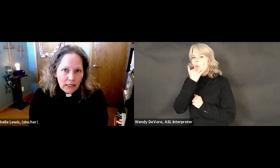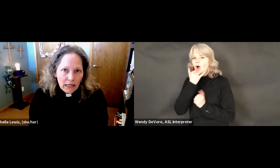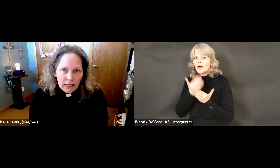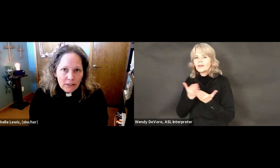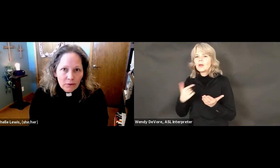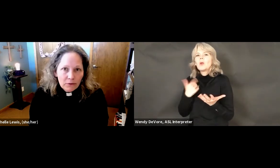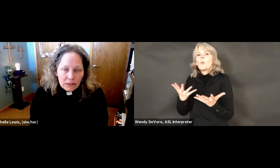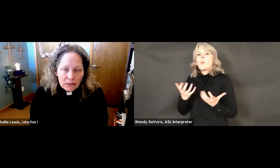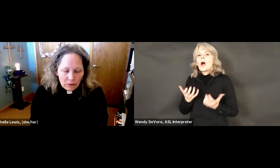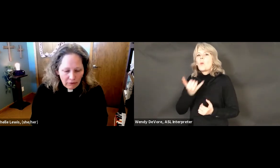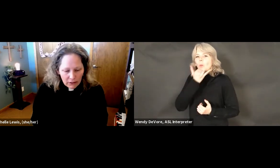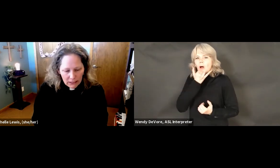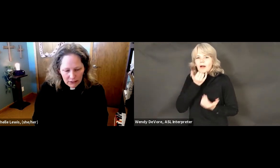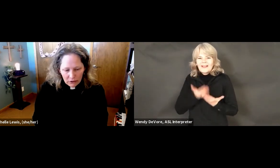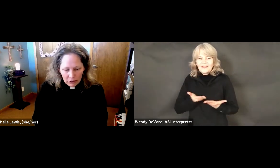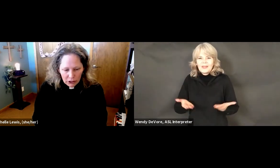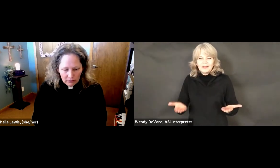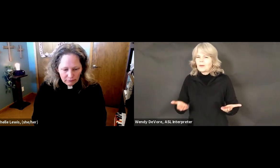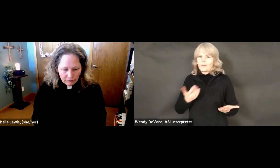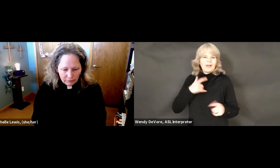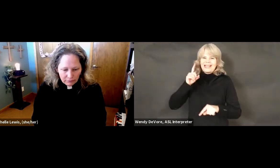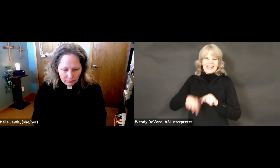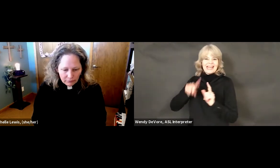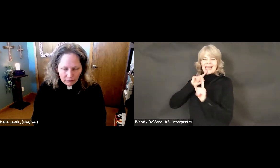wrong thing. And so there's no way for us to answer the question.